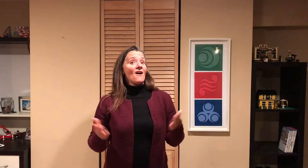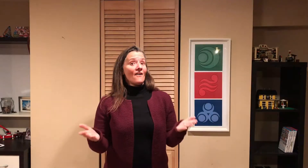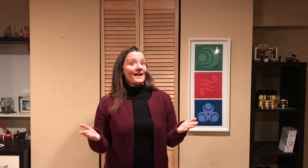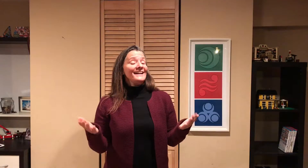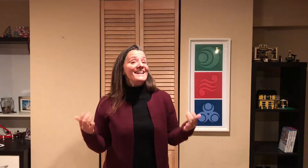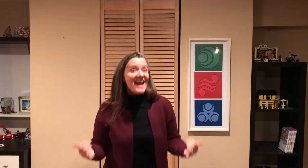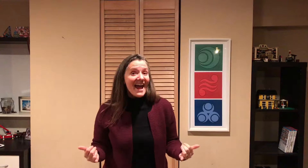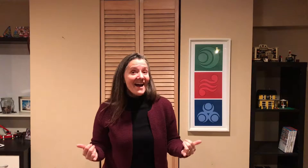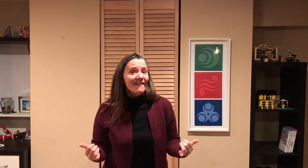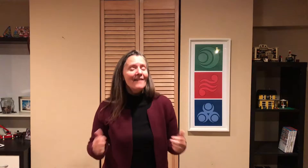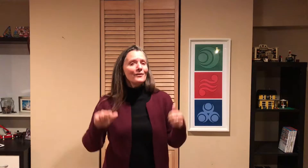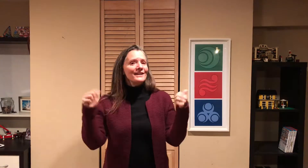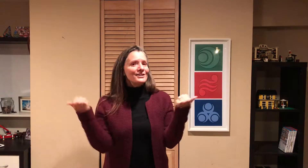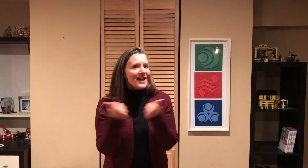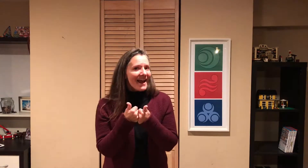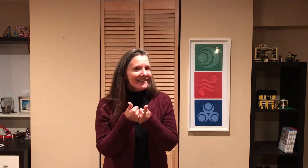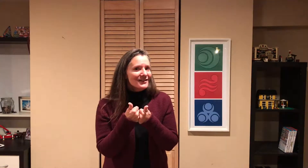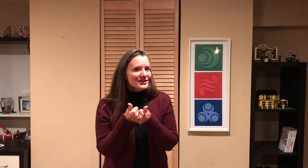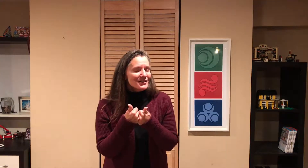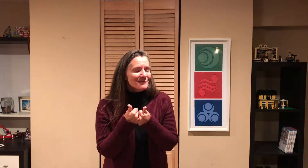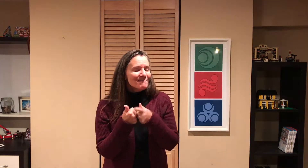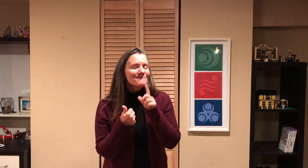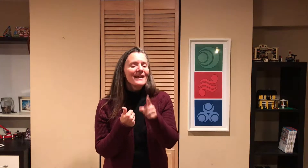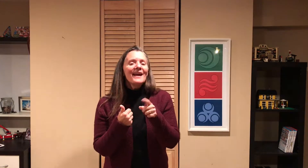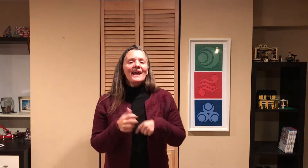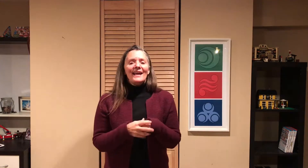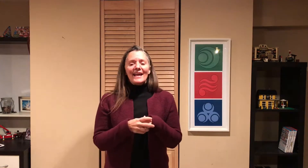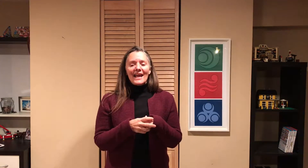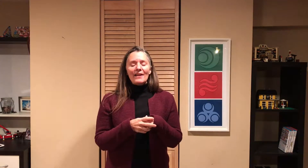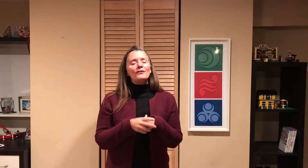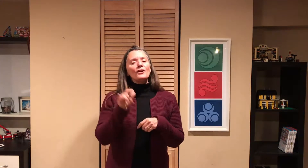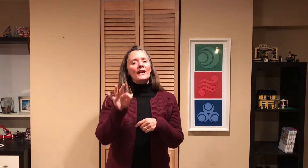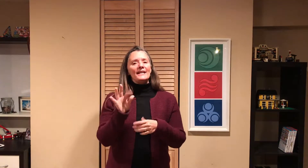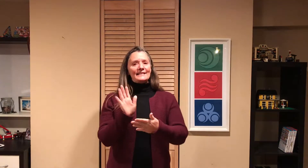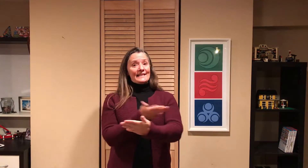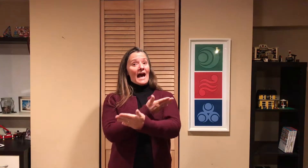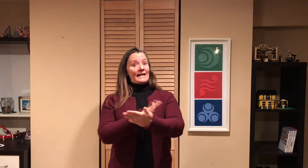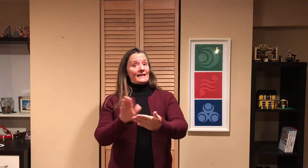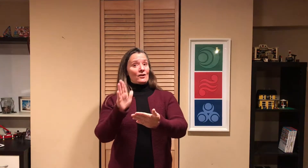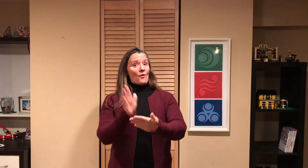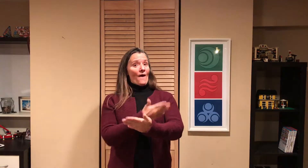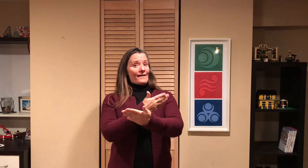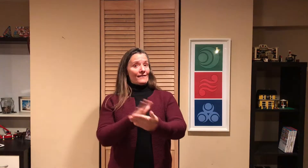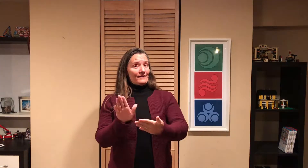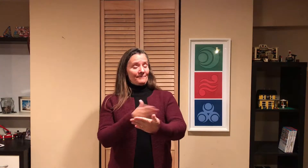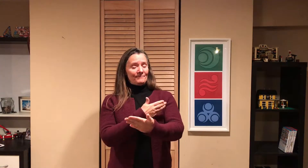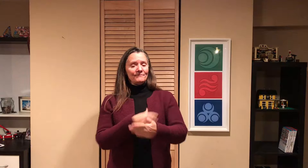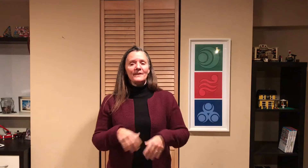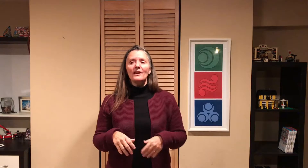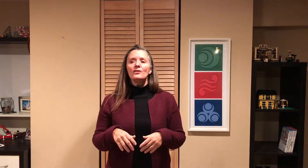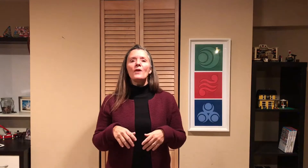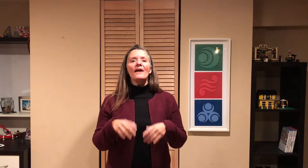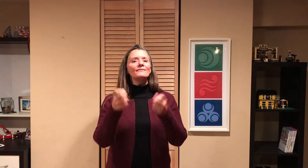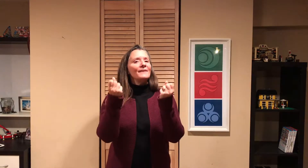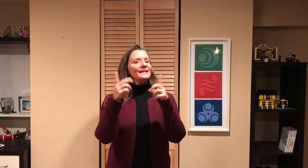All right, now I'm going to challenge you. If you're in a signing choir, you have many